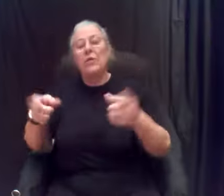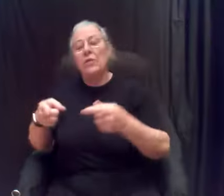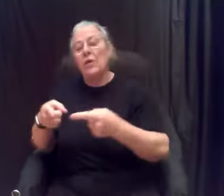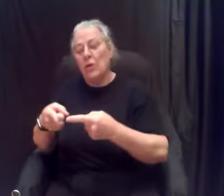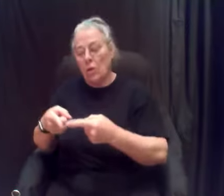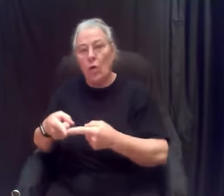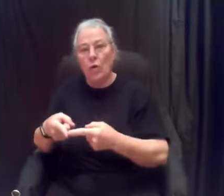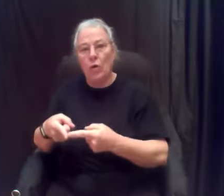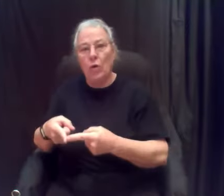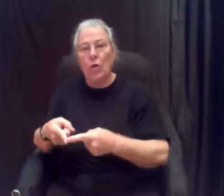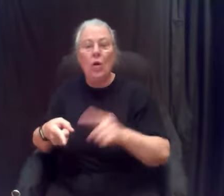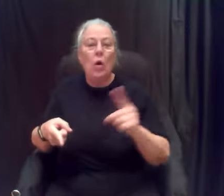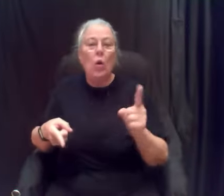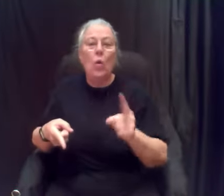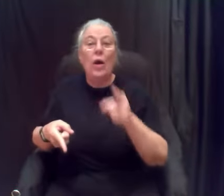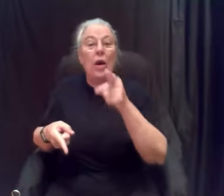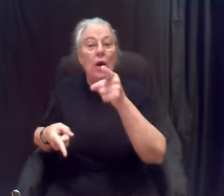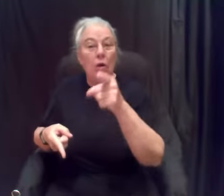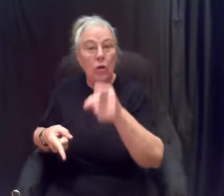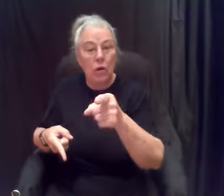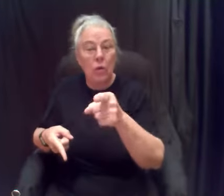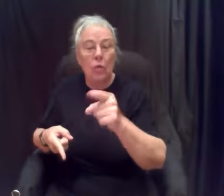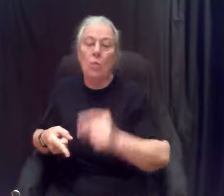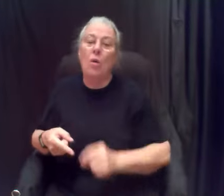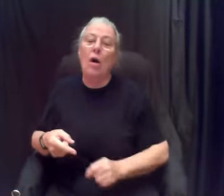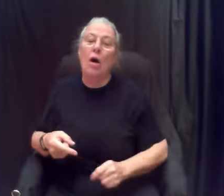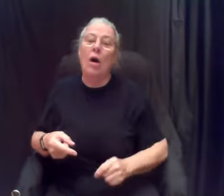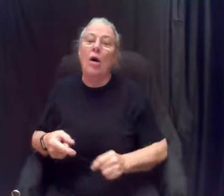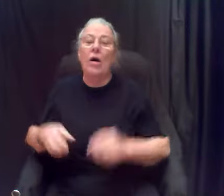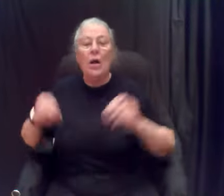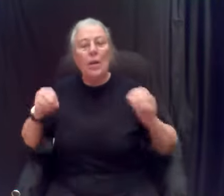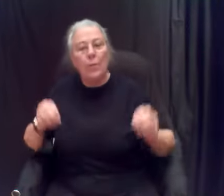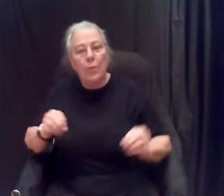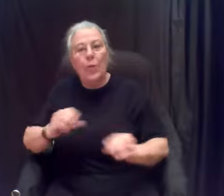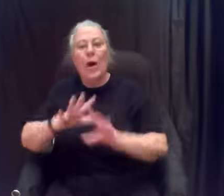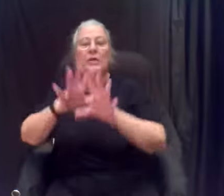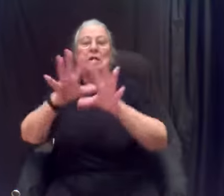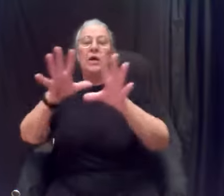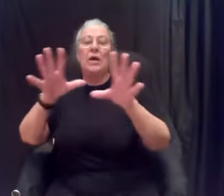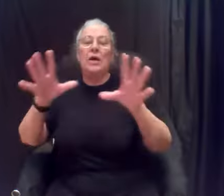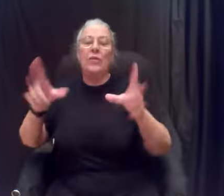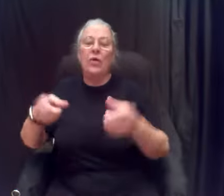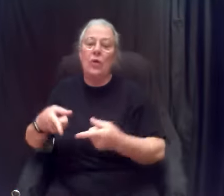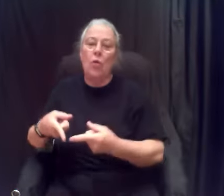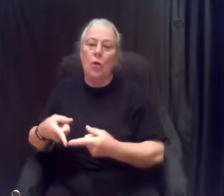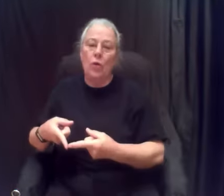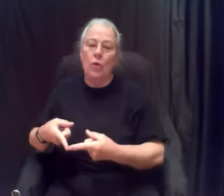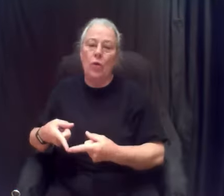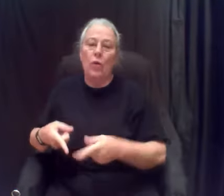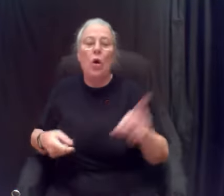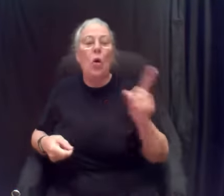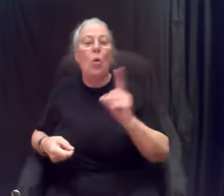the corner where you are. Brighten the corner